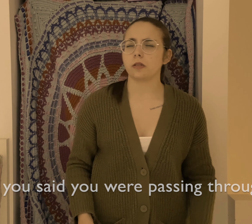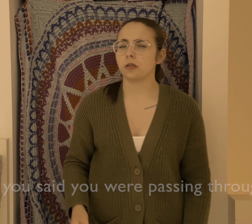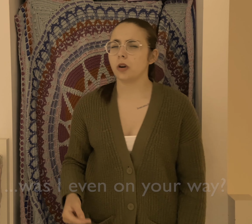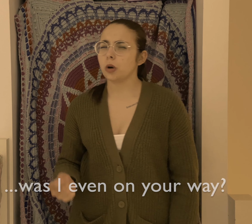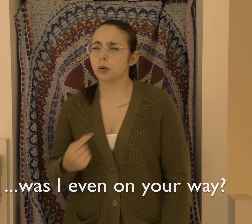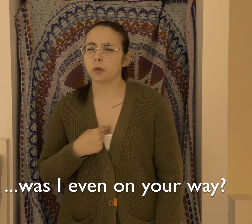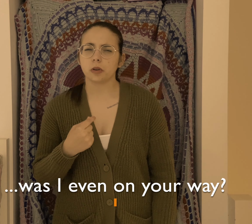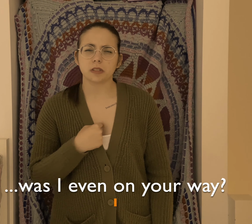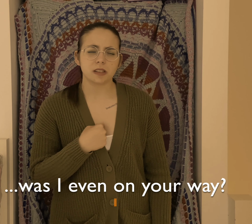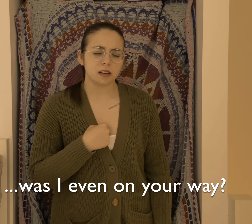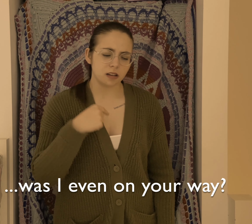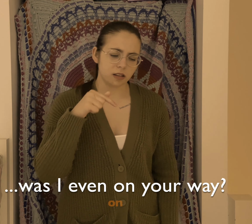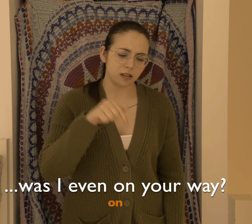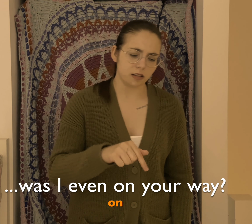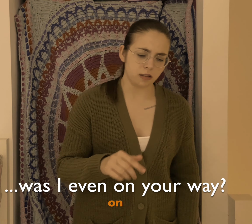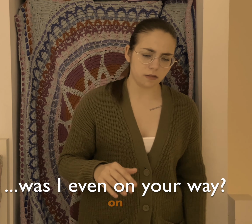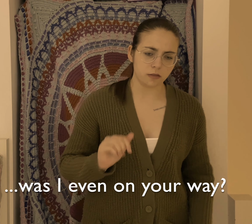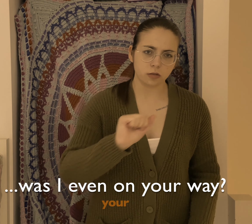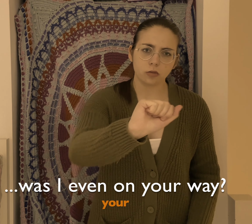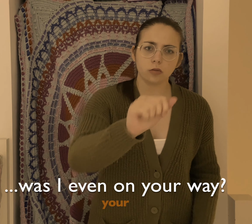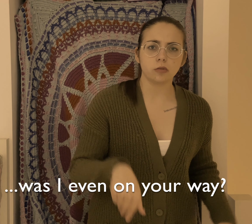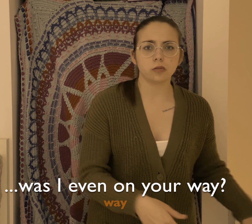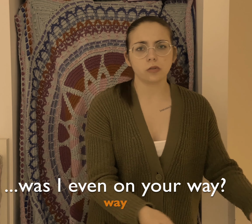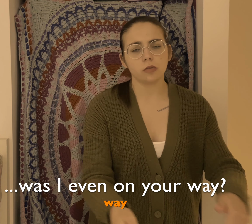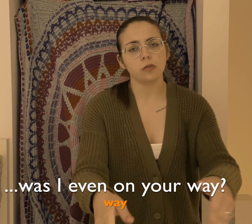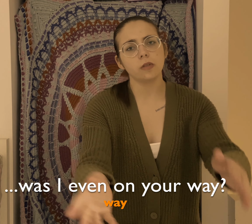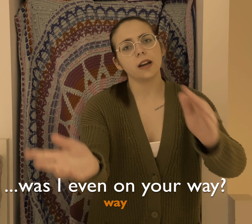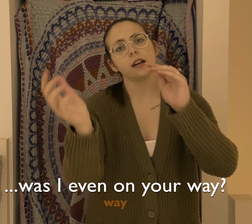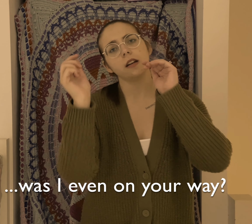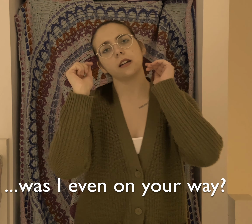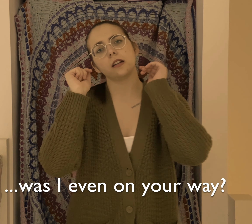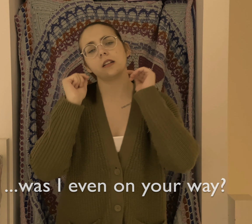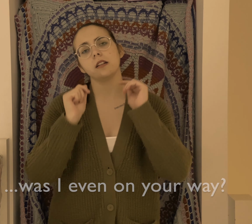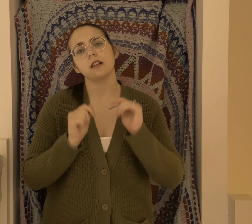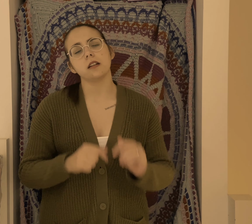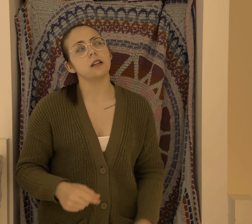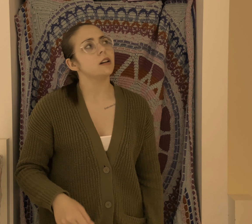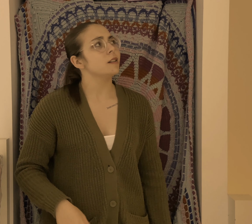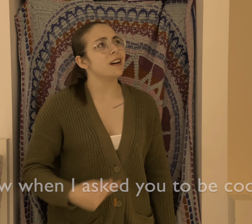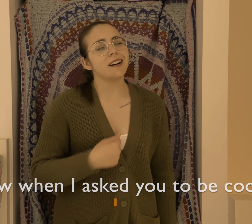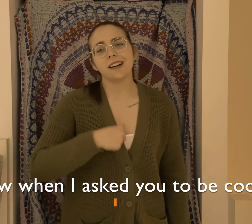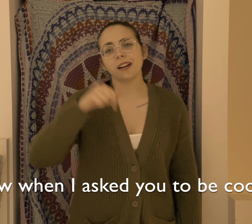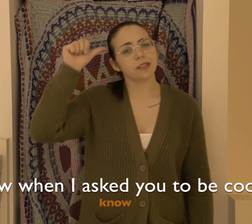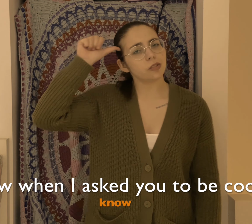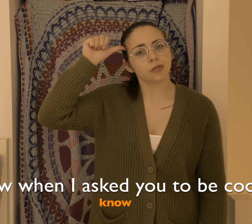Was I even on your way? I knew